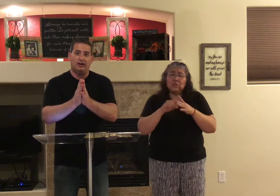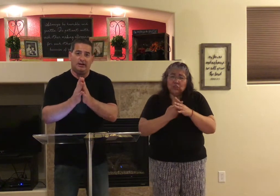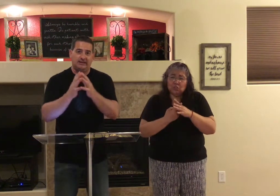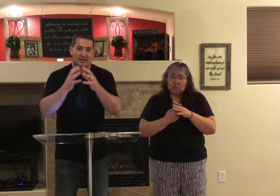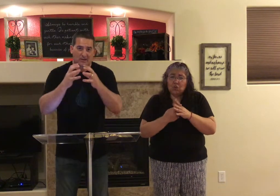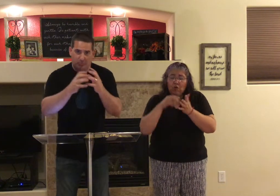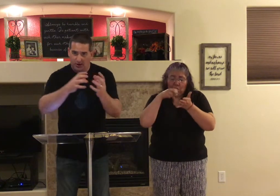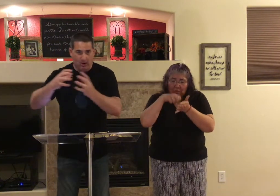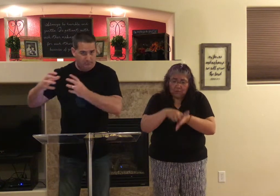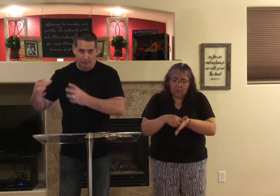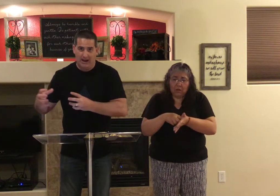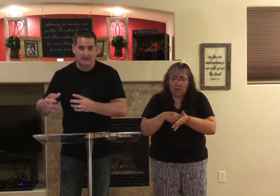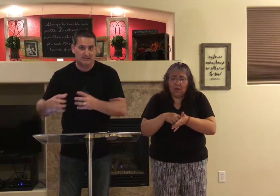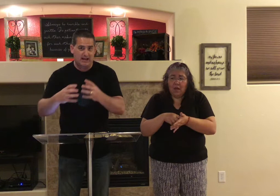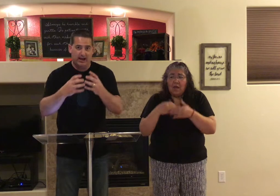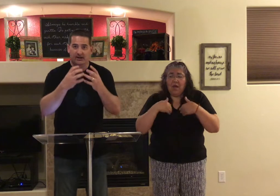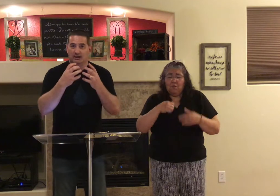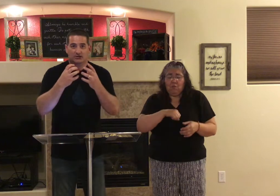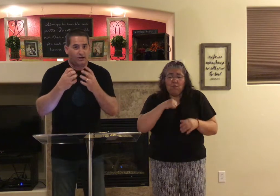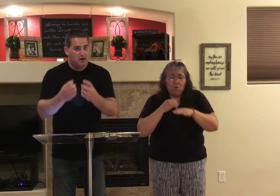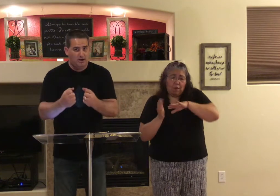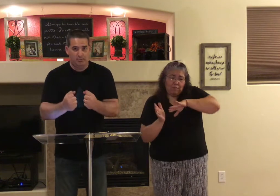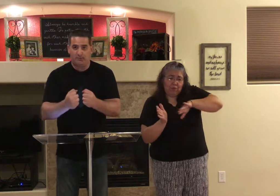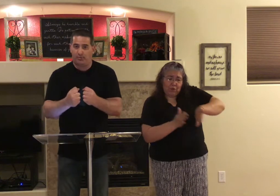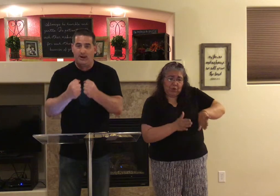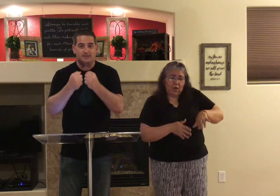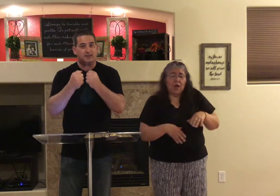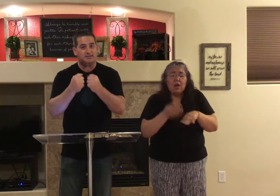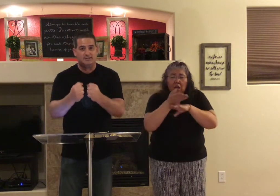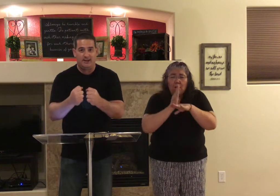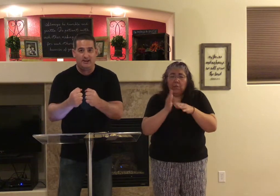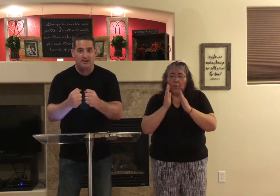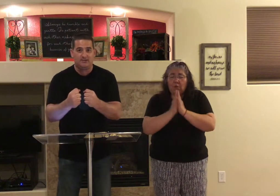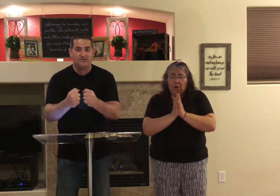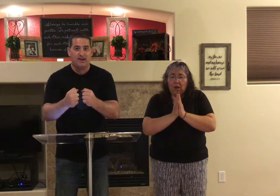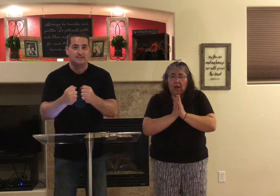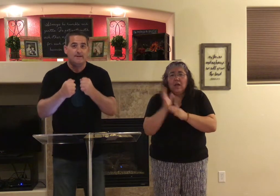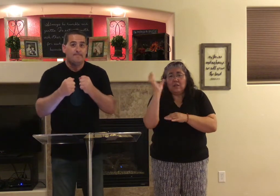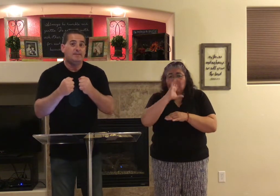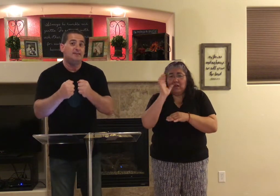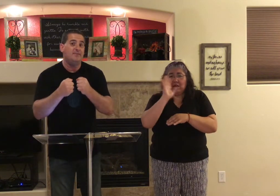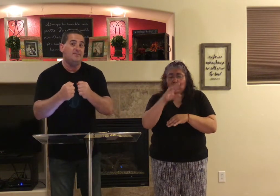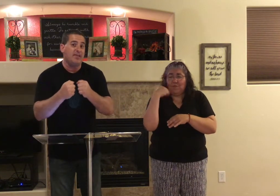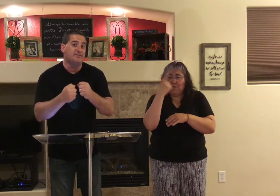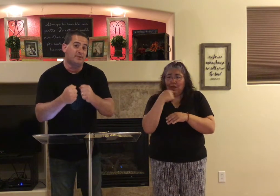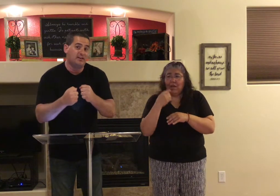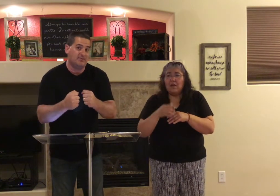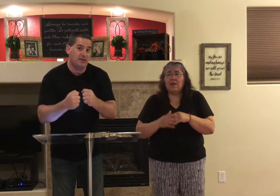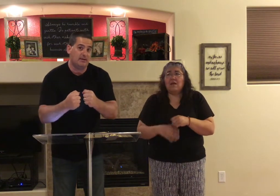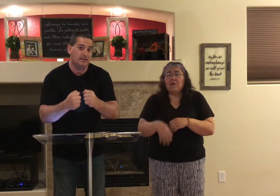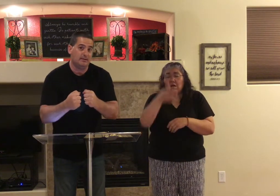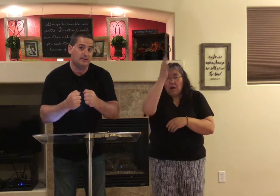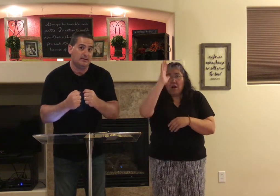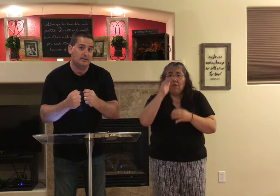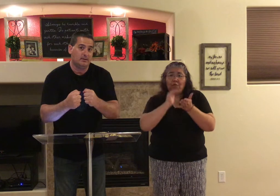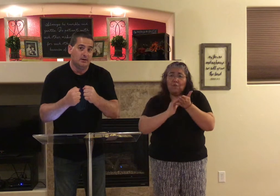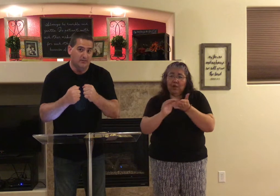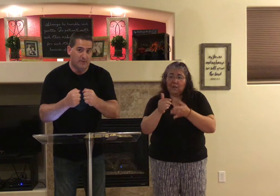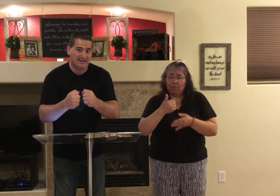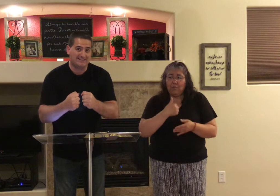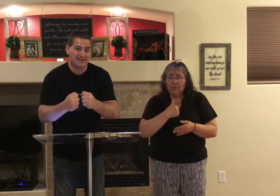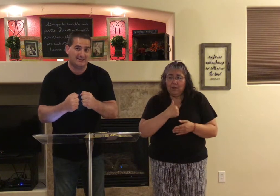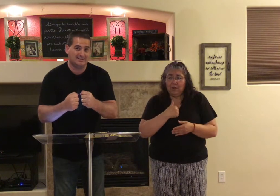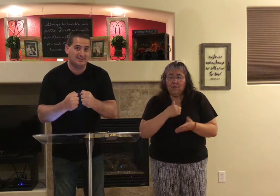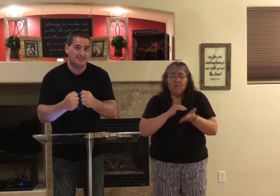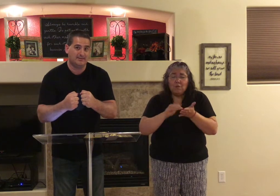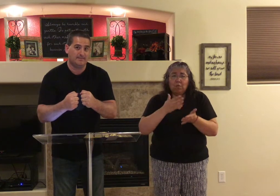getting on our knees, putting our pride aside, start humbly praying, start seeking his face, and saying, Father, forgive me of